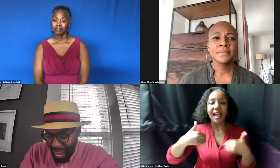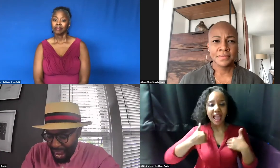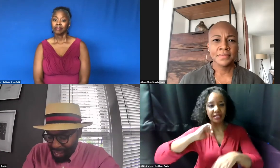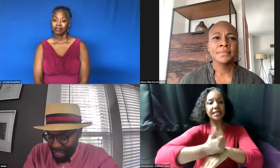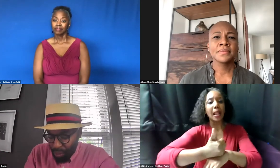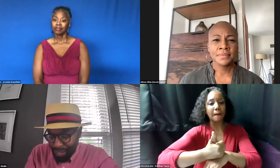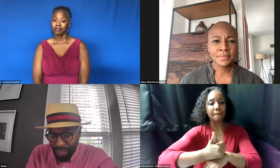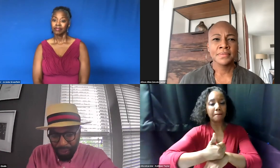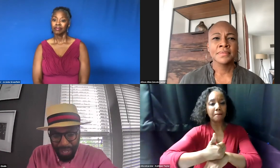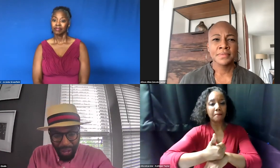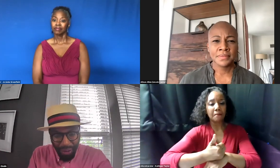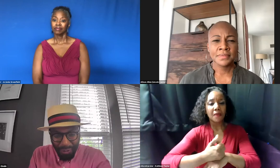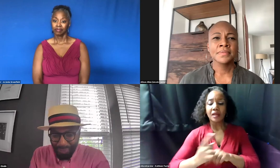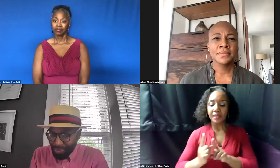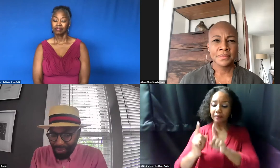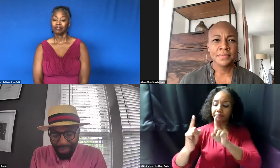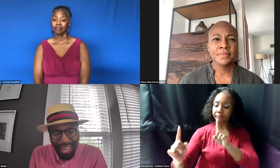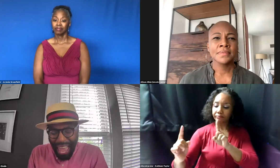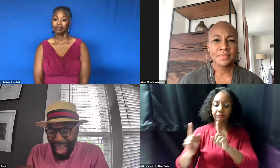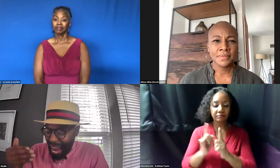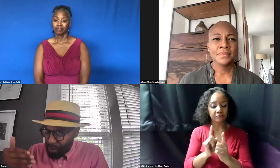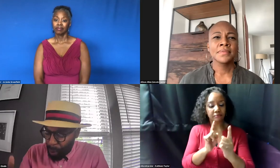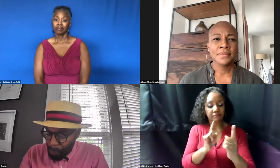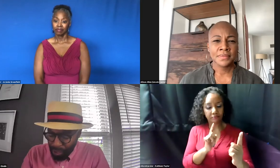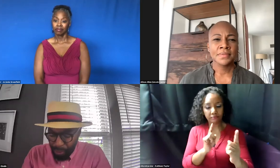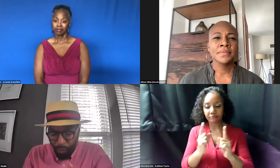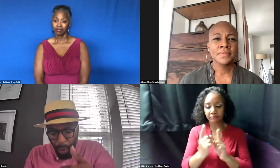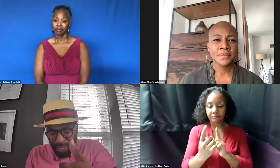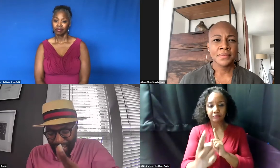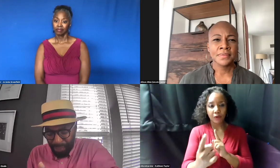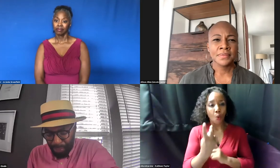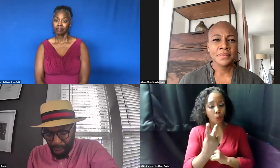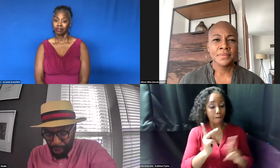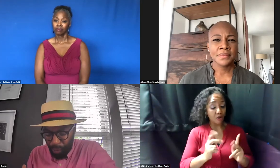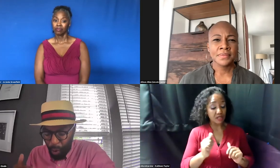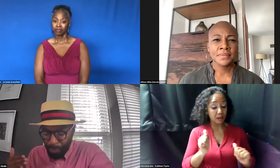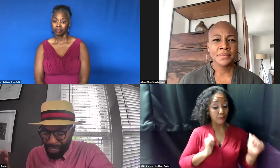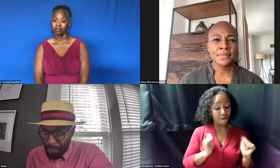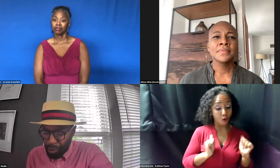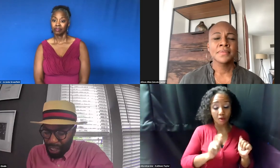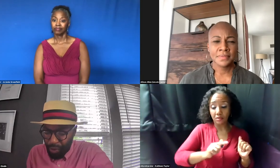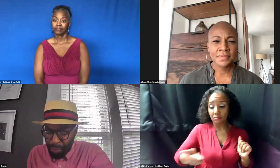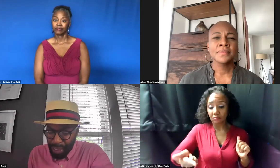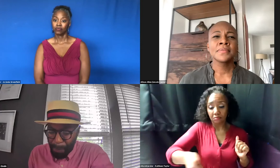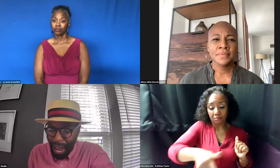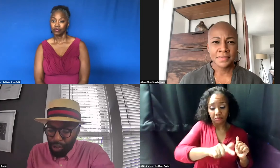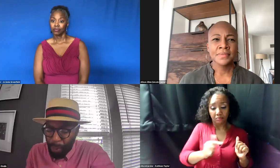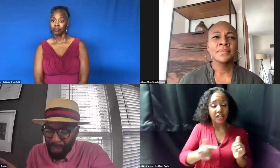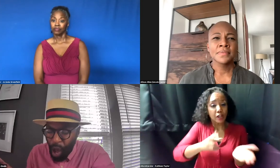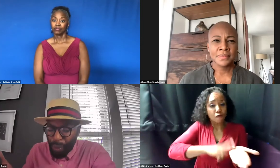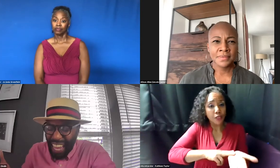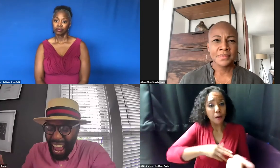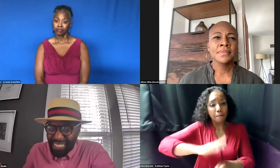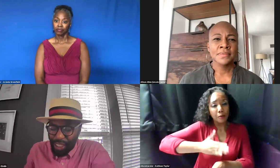they stand equidistant from each other. And one person performs and the next person performs and there's music and rhythms and a